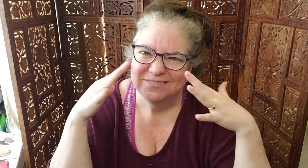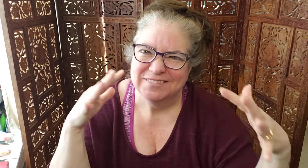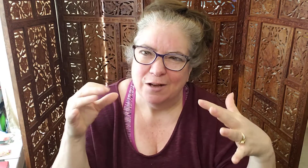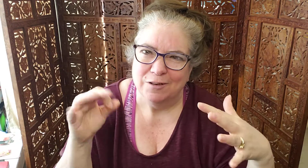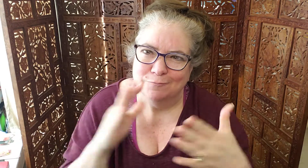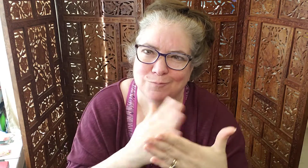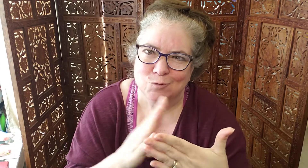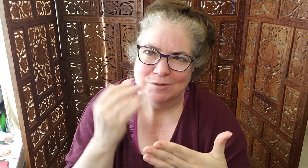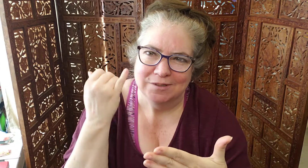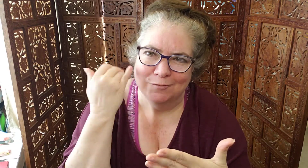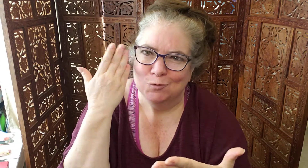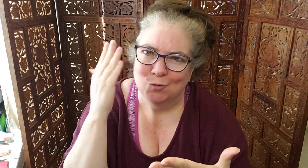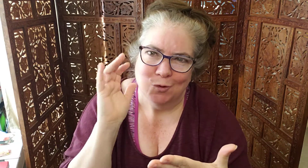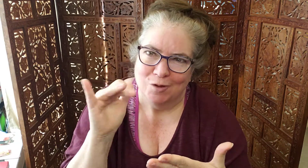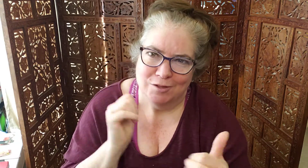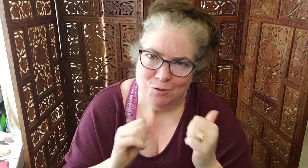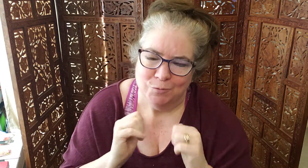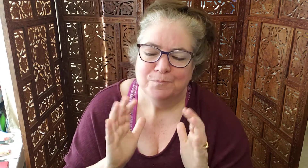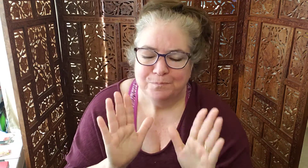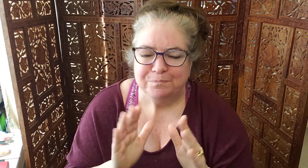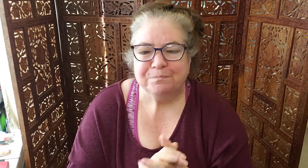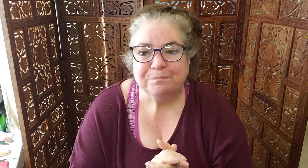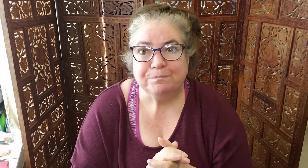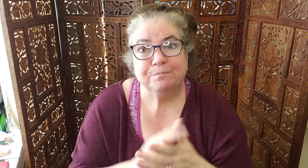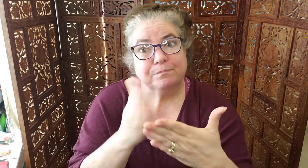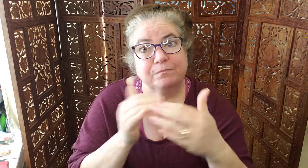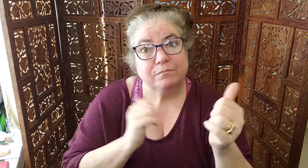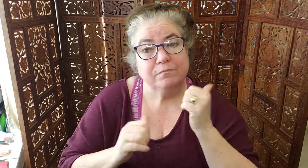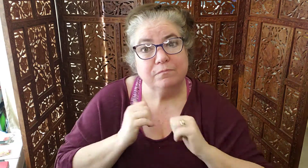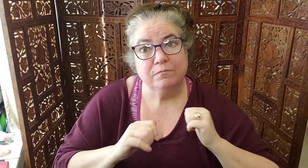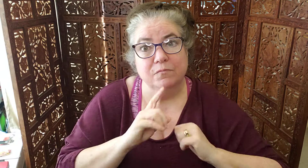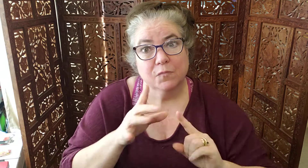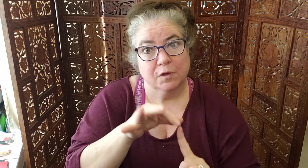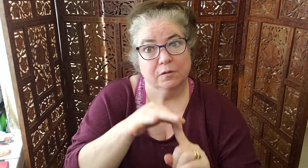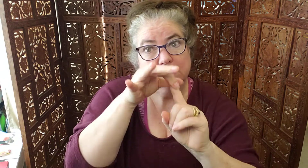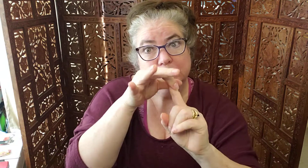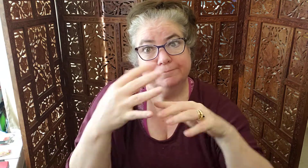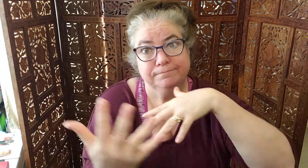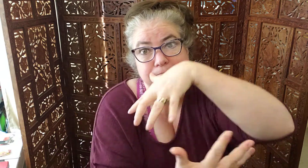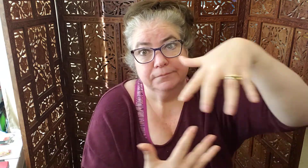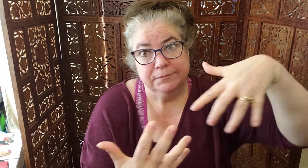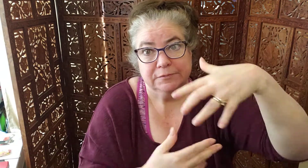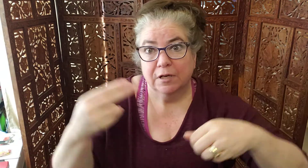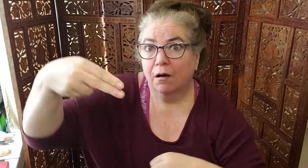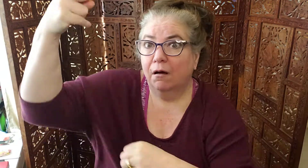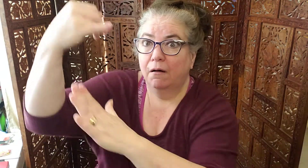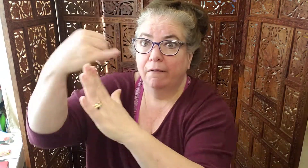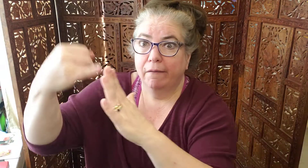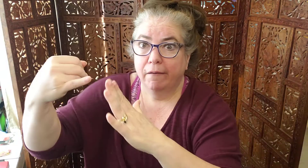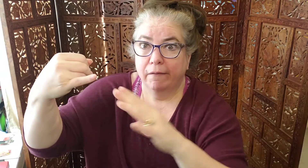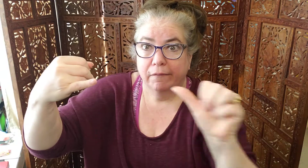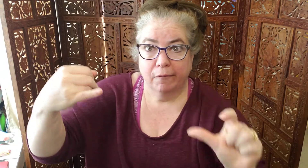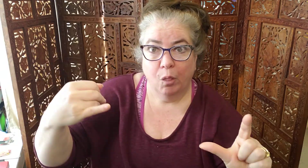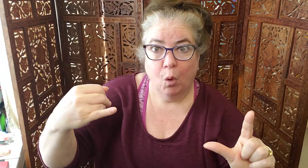get it. The musical has always been a unique mix of high art and low,